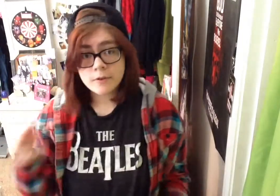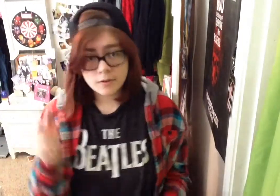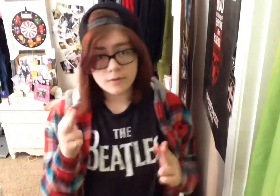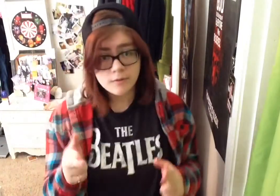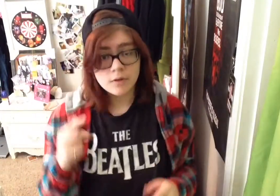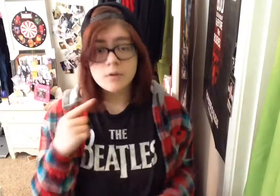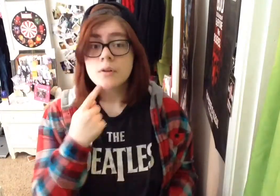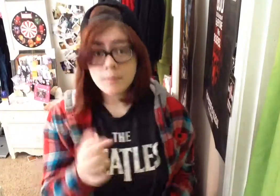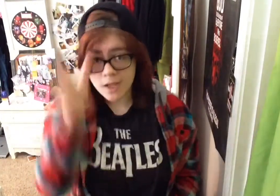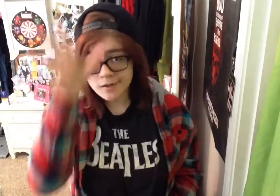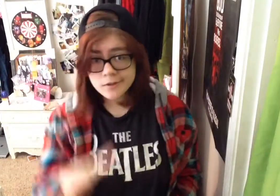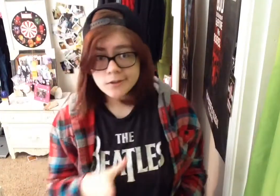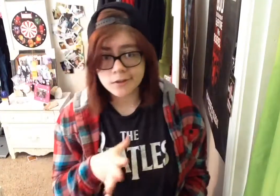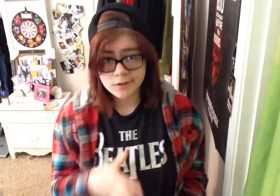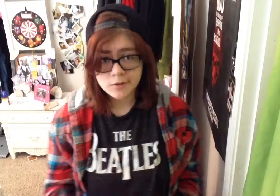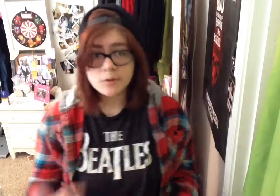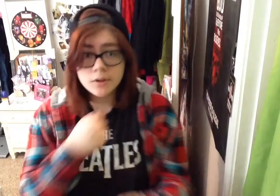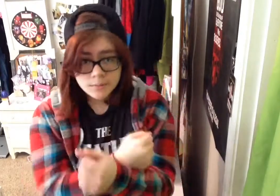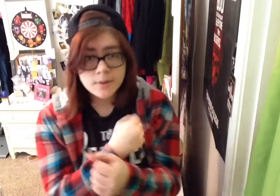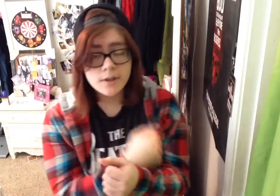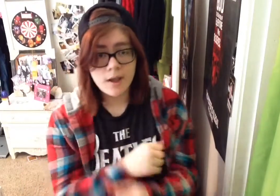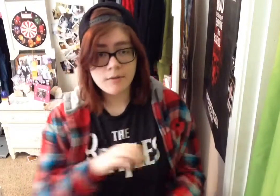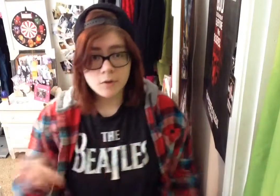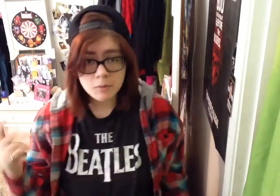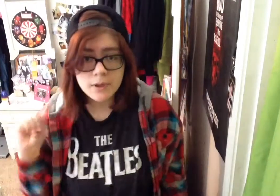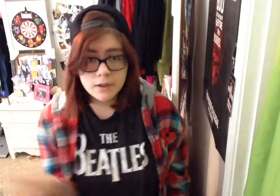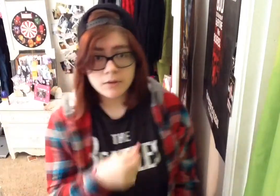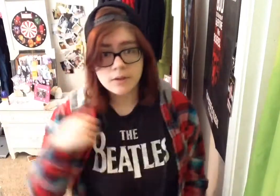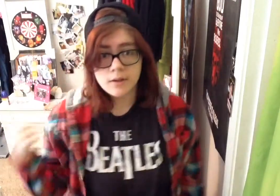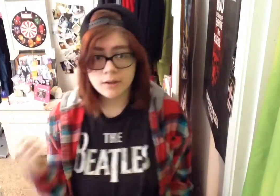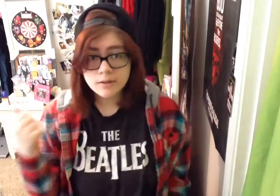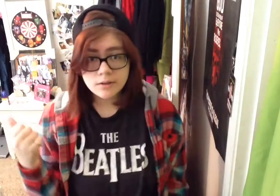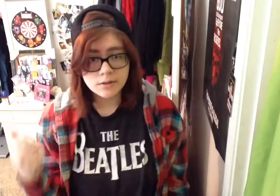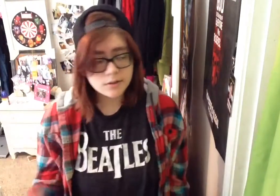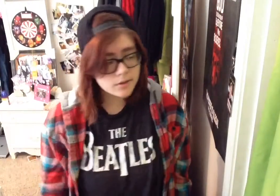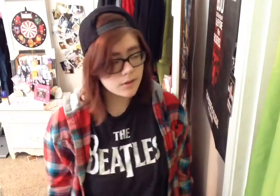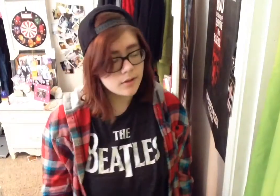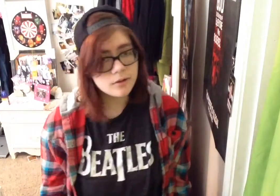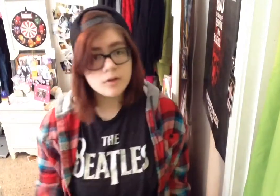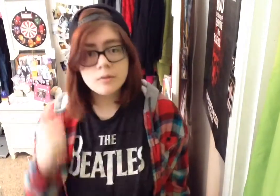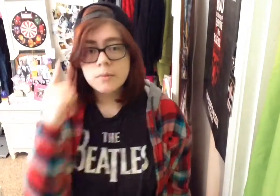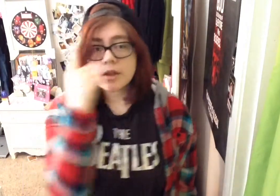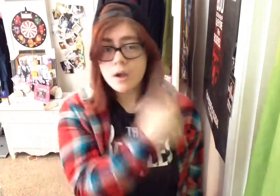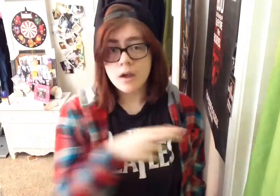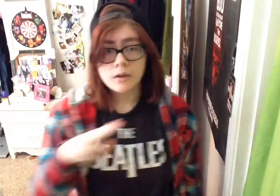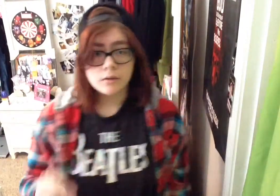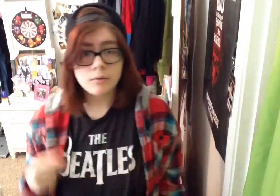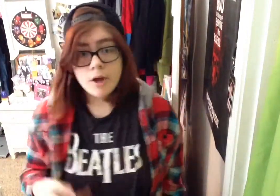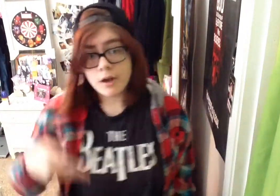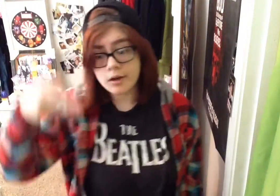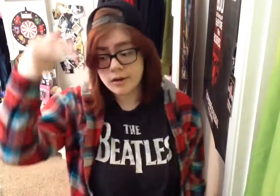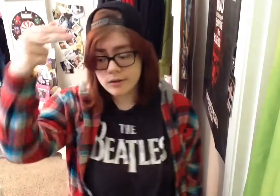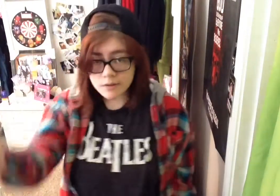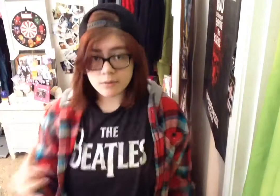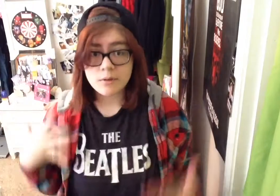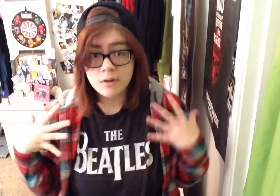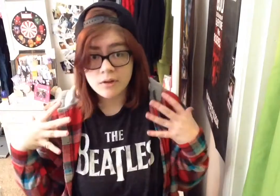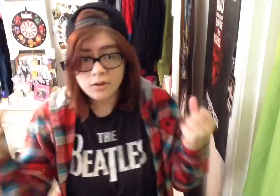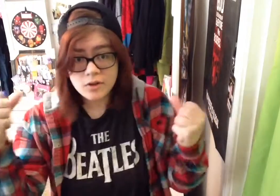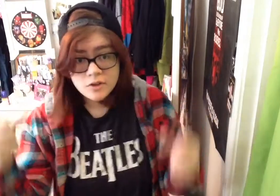Confer with your men. The duel will commence after we count to ten. Count to ten. Look him in the eye. Ain't no higher. Summon all the courage